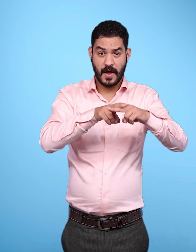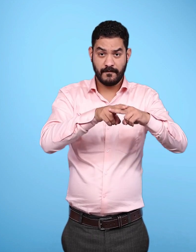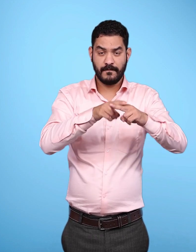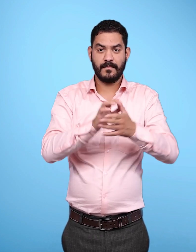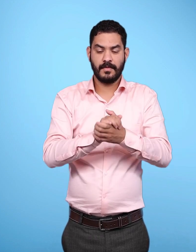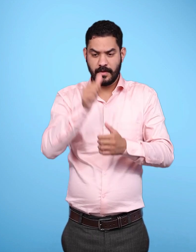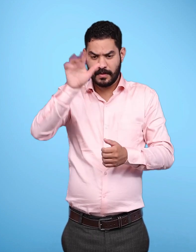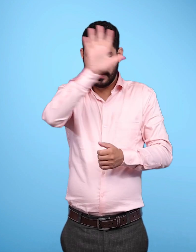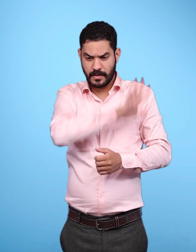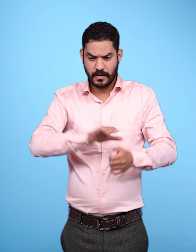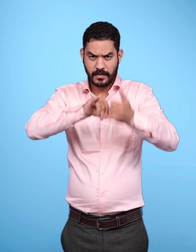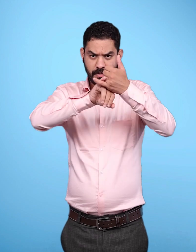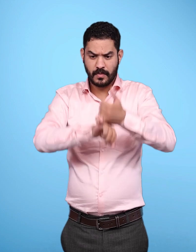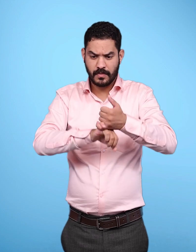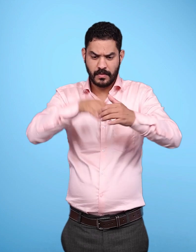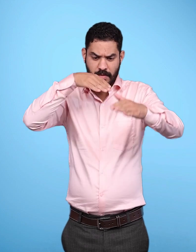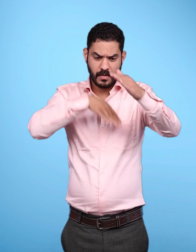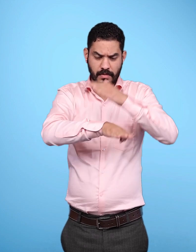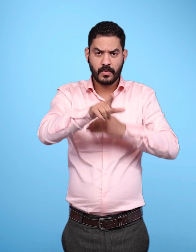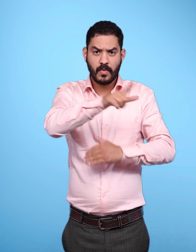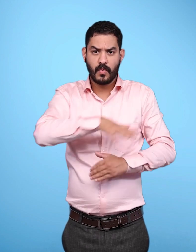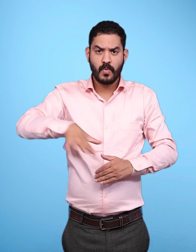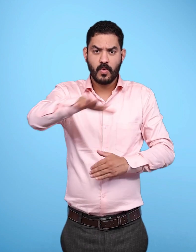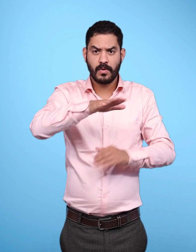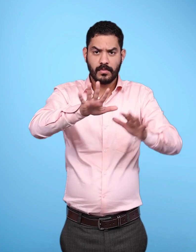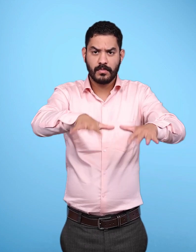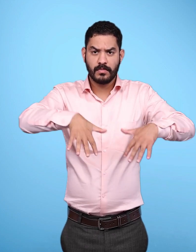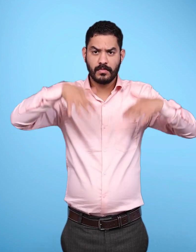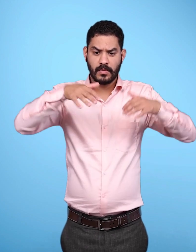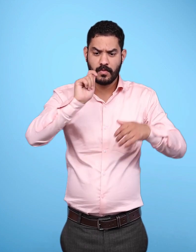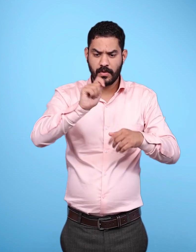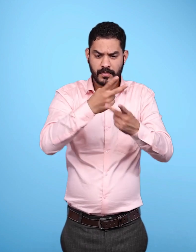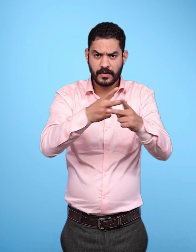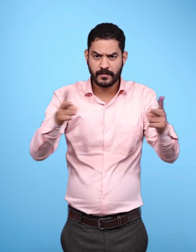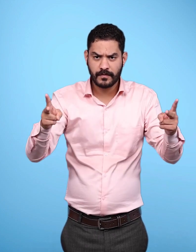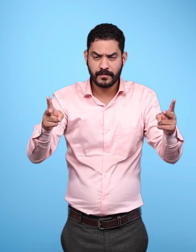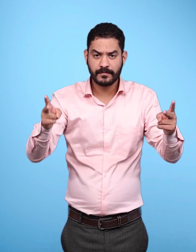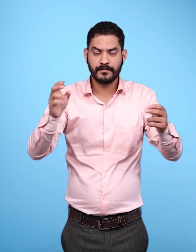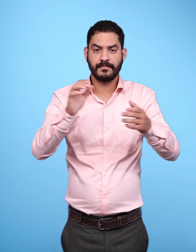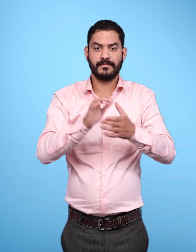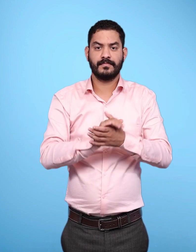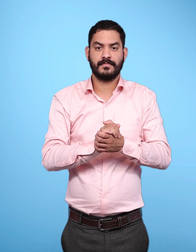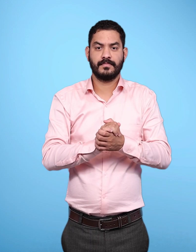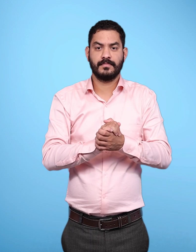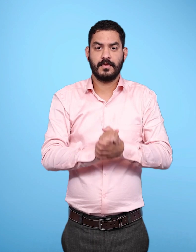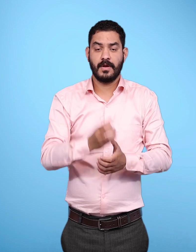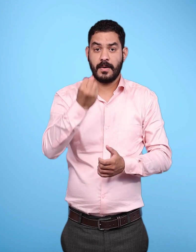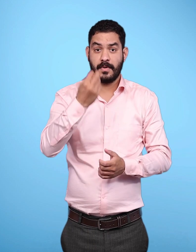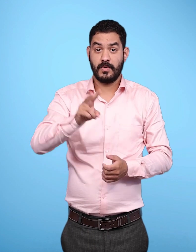F. Local assemblies functioned for several centuries in South India.